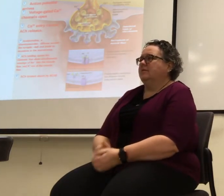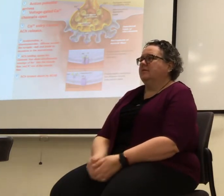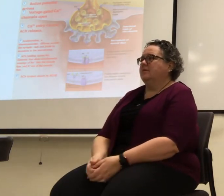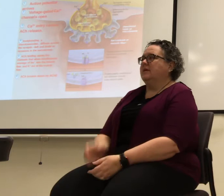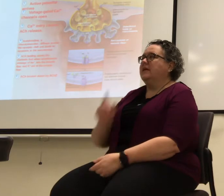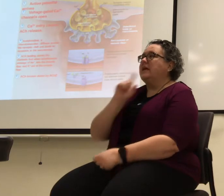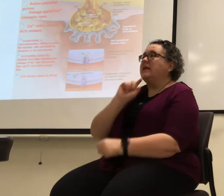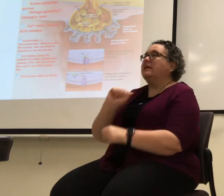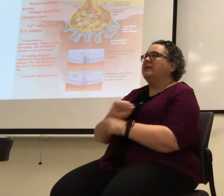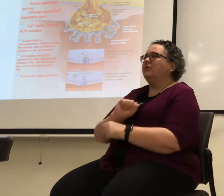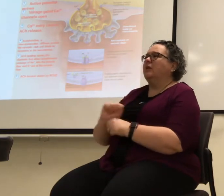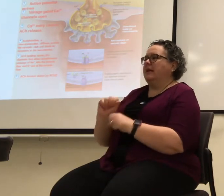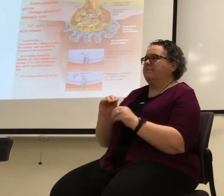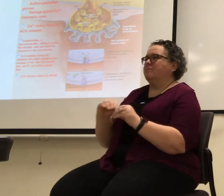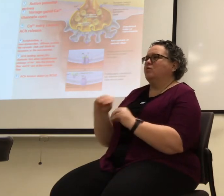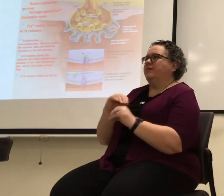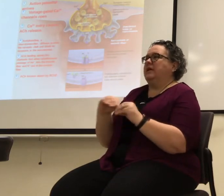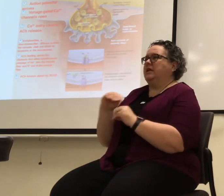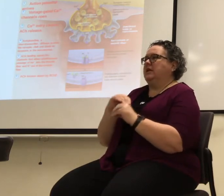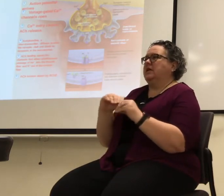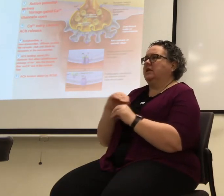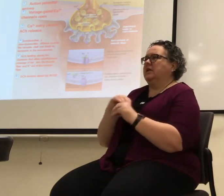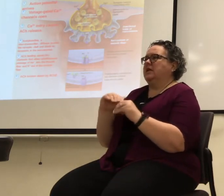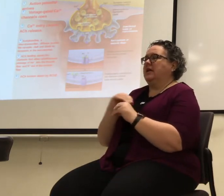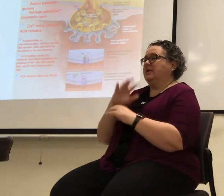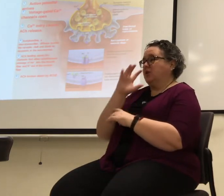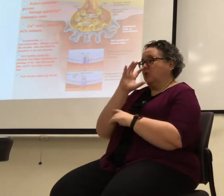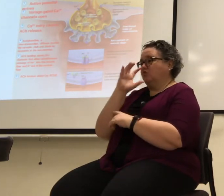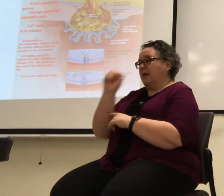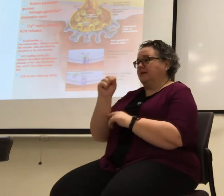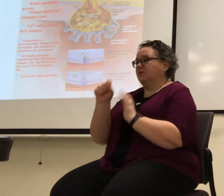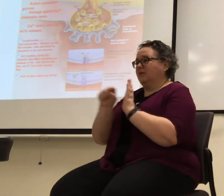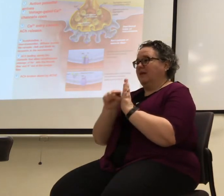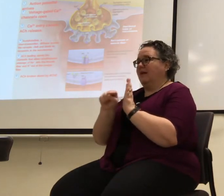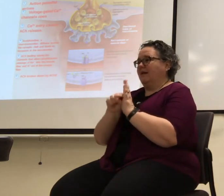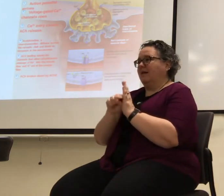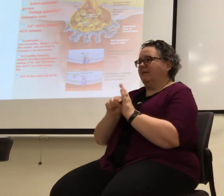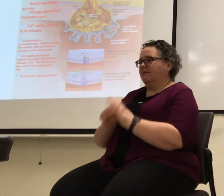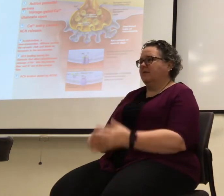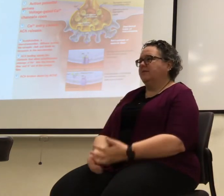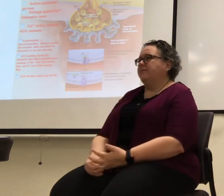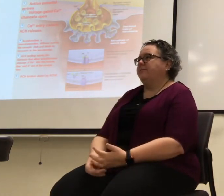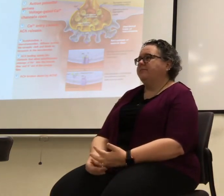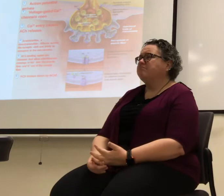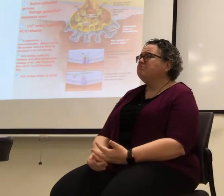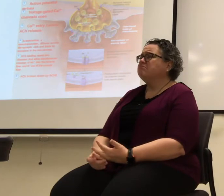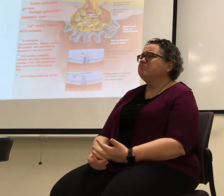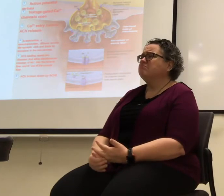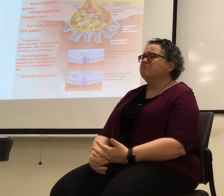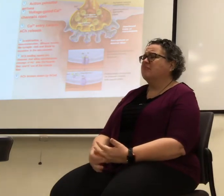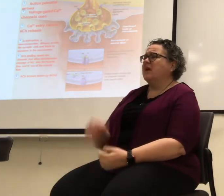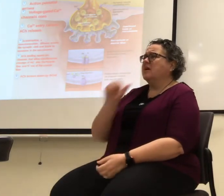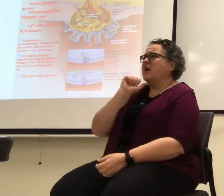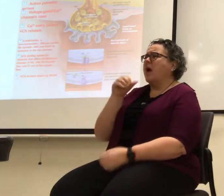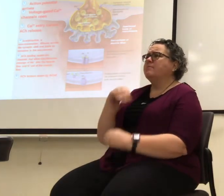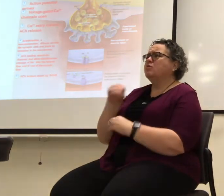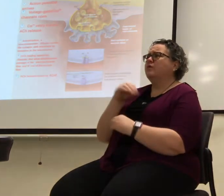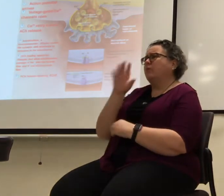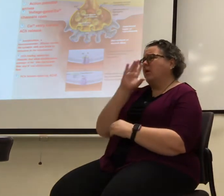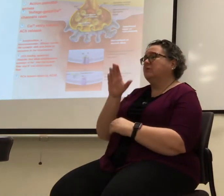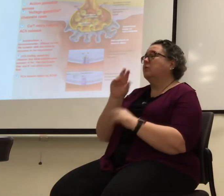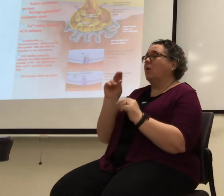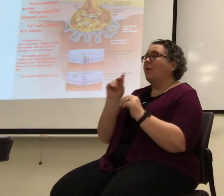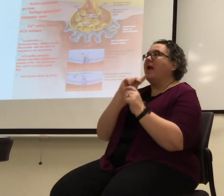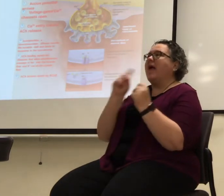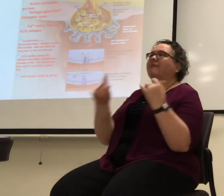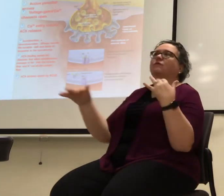it's literally moving. It's attracted to the negative charge it sees. And it's not just going to move in one, it moves everywhere in